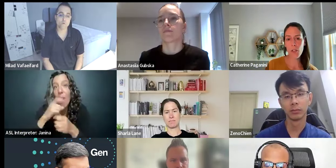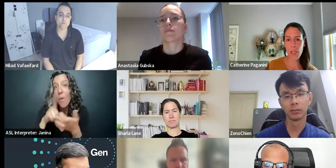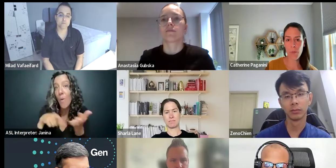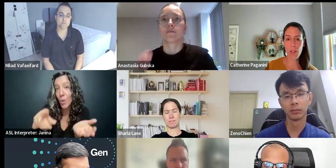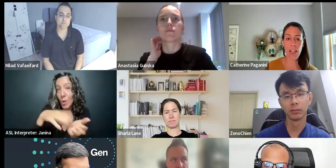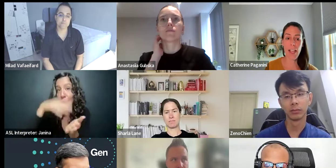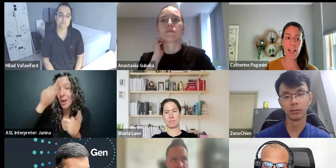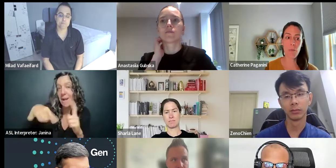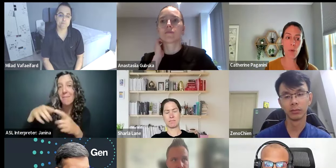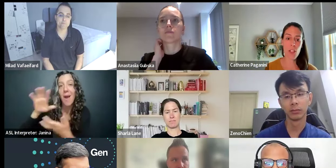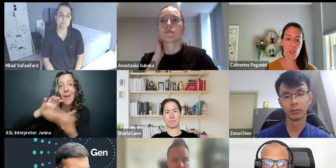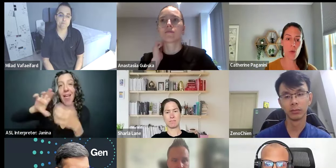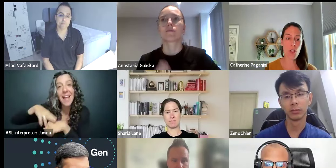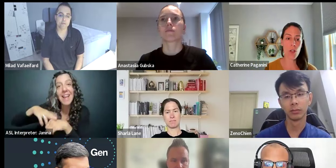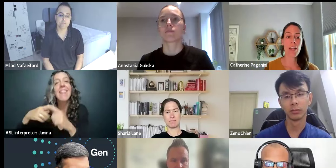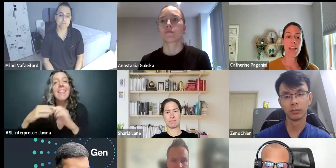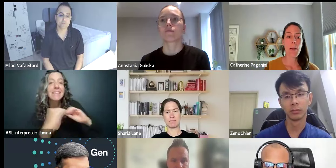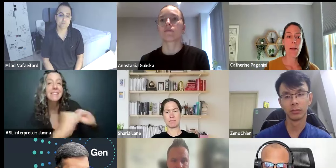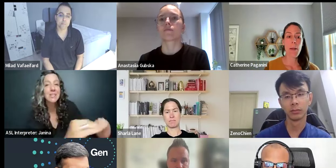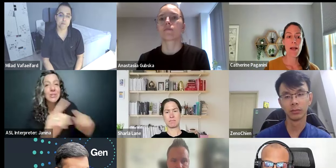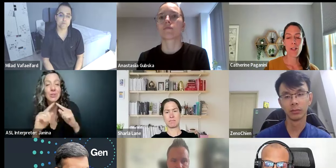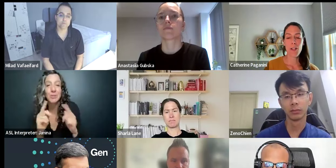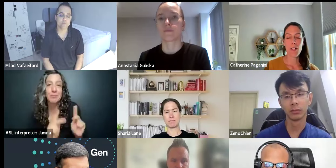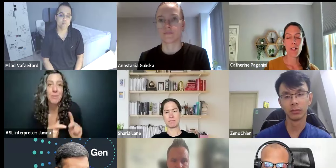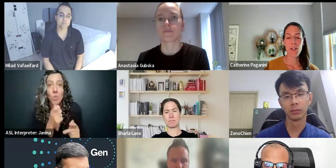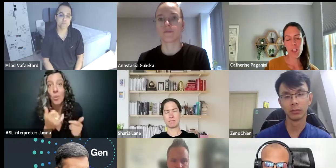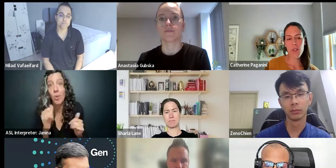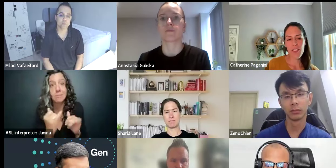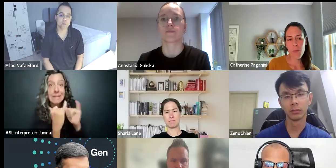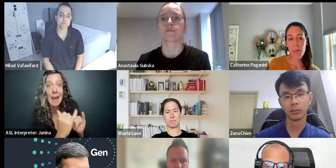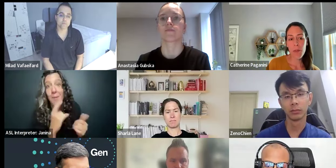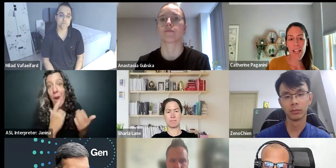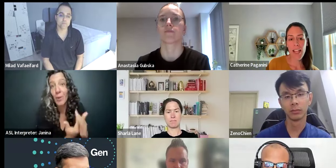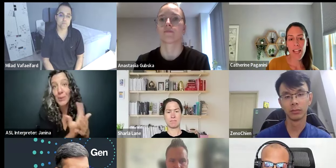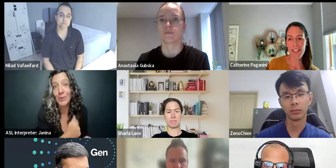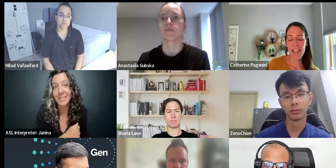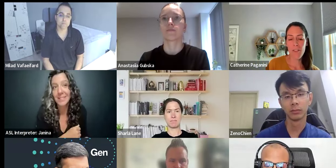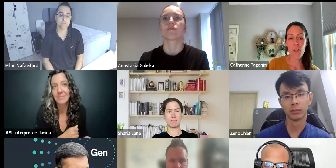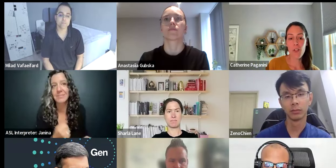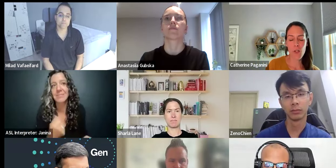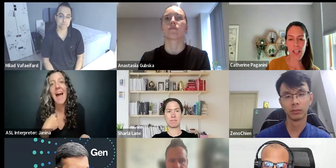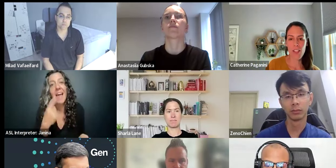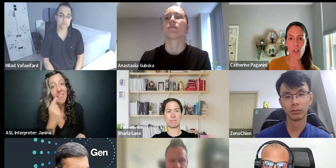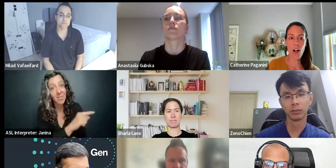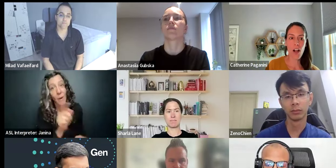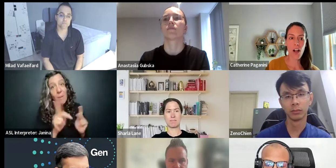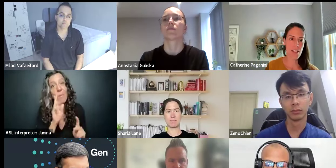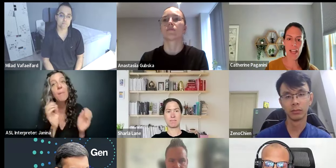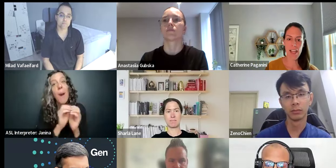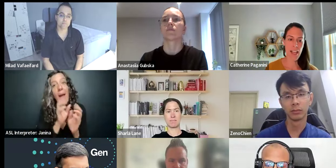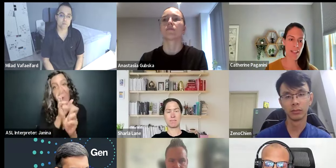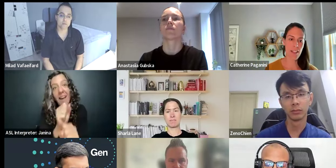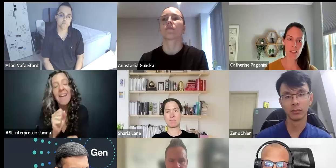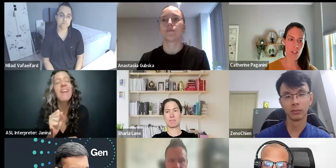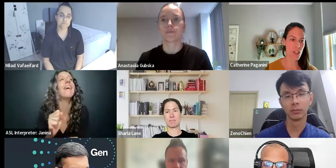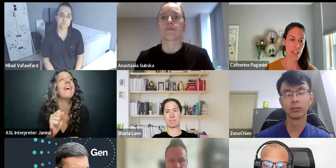learned, teaching it to people. And I'm pretty sure there are going to be more interested people as than if you do a